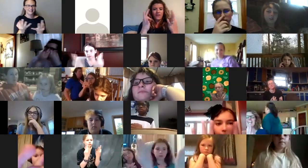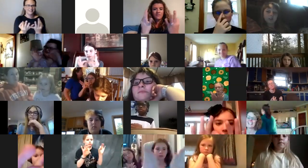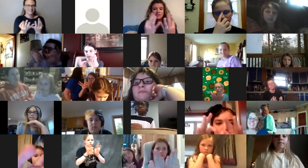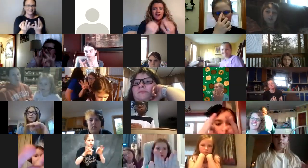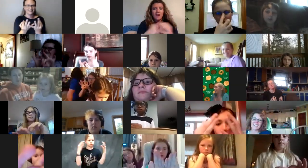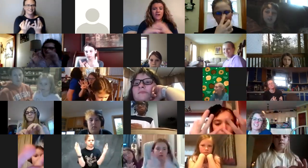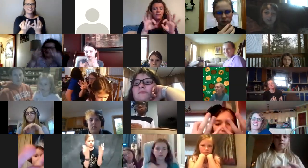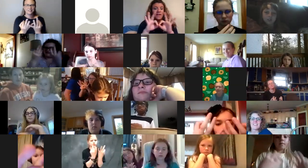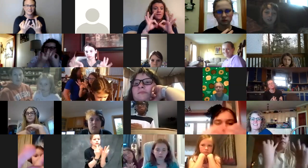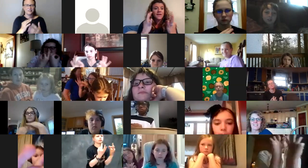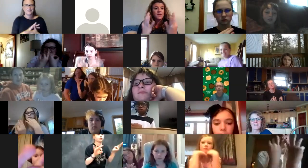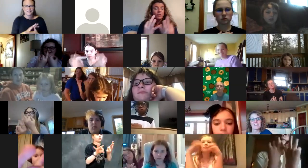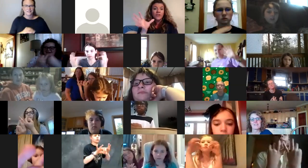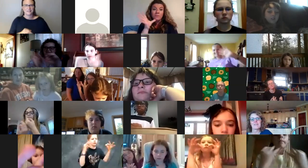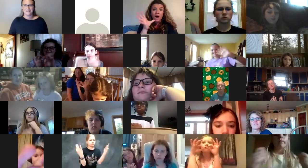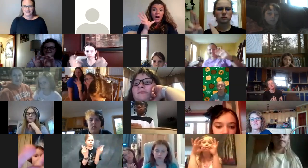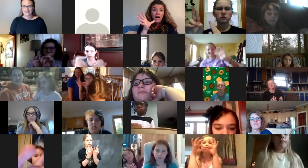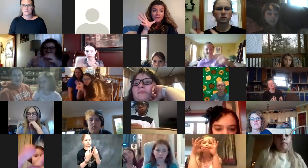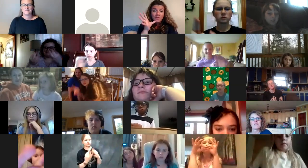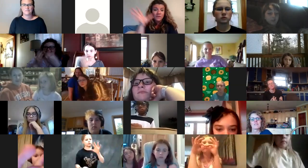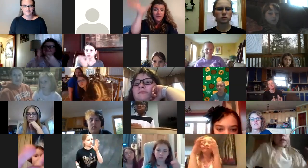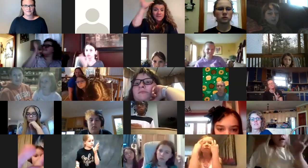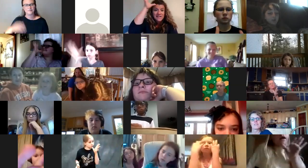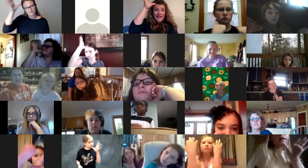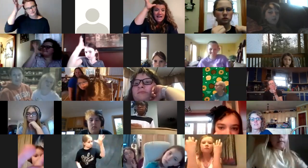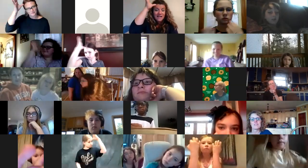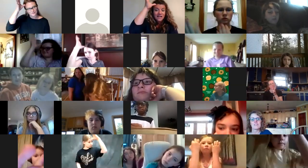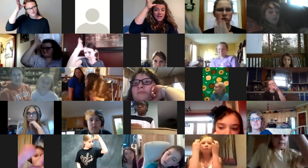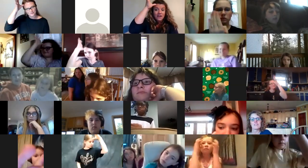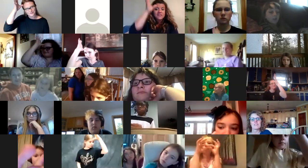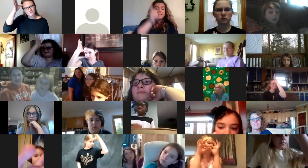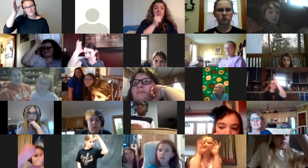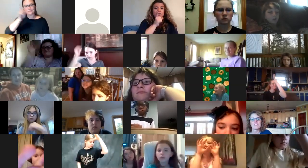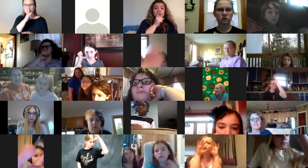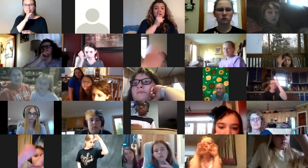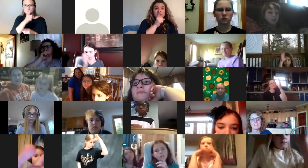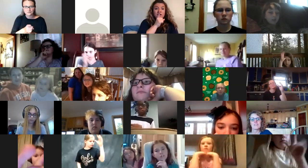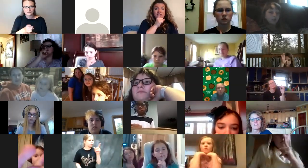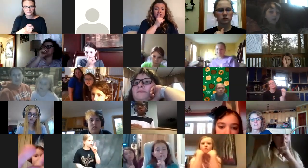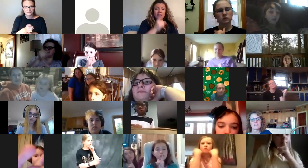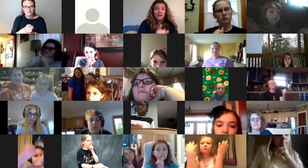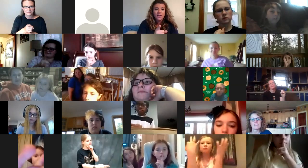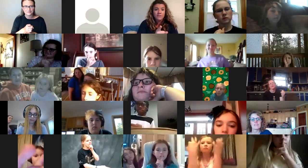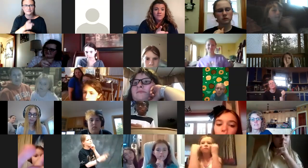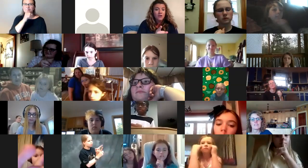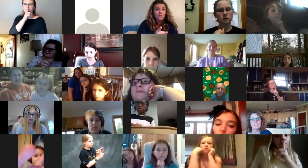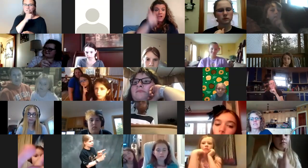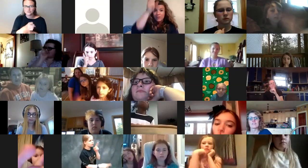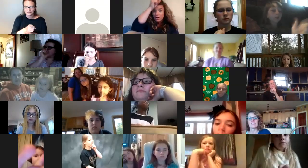Family. So now we've done family, we've done mom, we've done dad. Sister starts at your mouth and comes down. Brother, let's